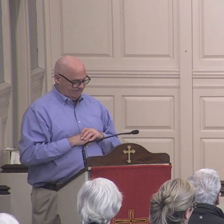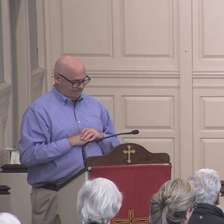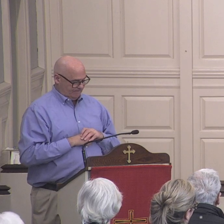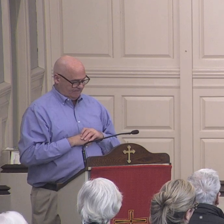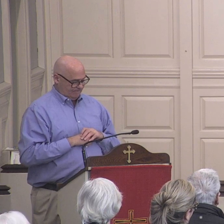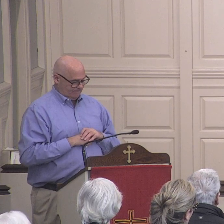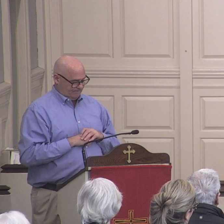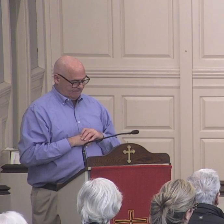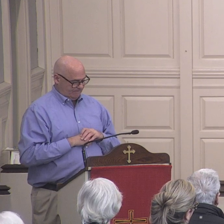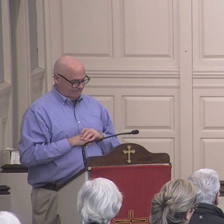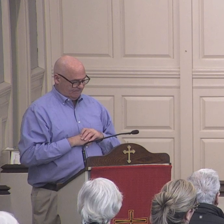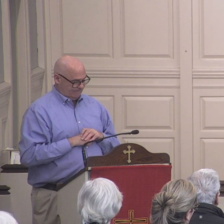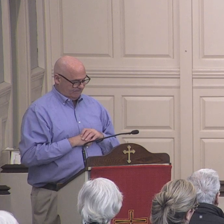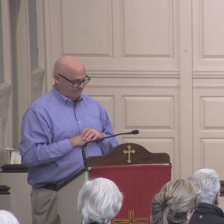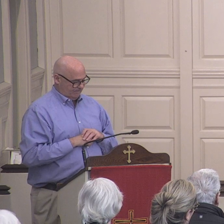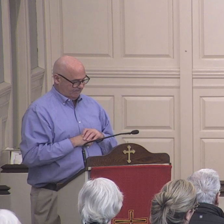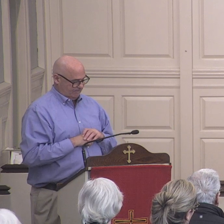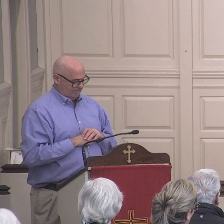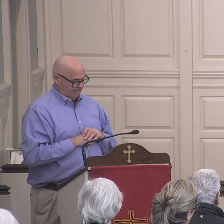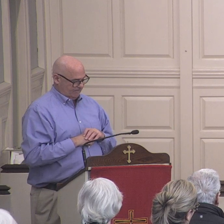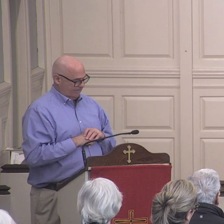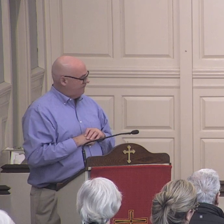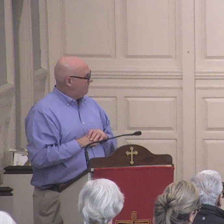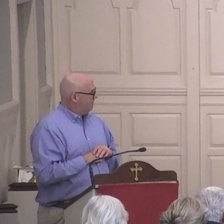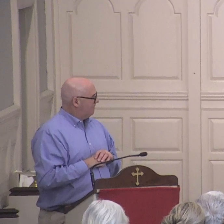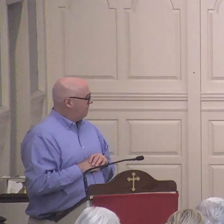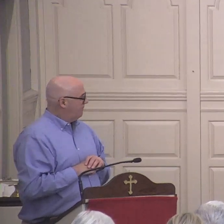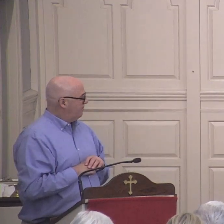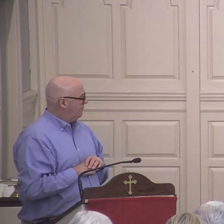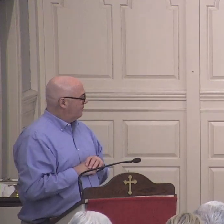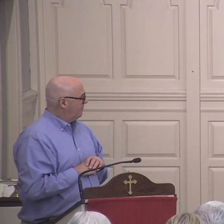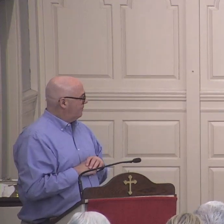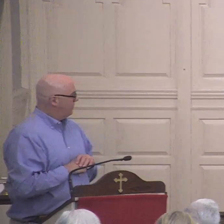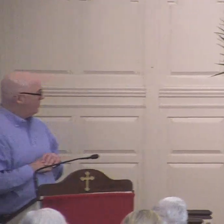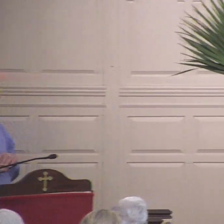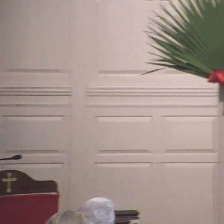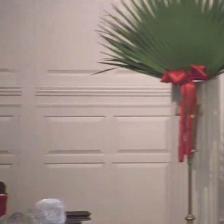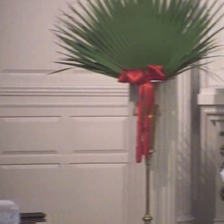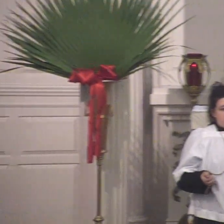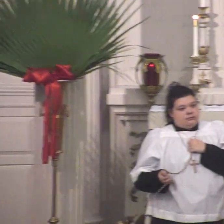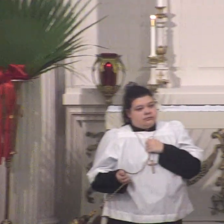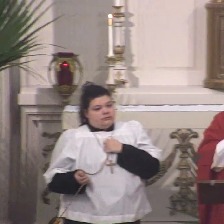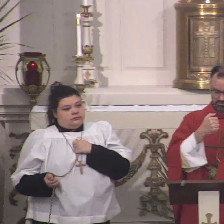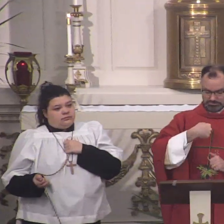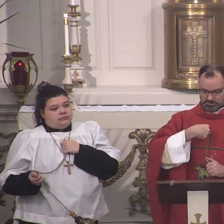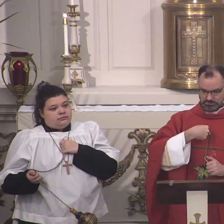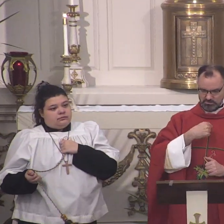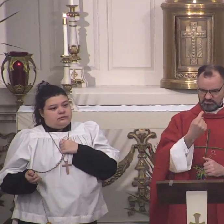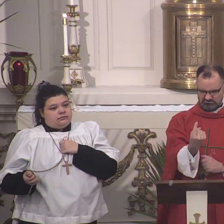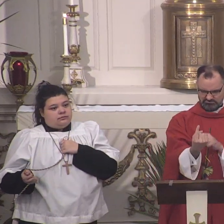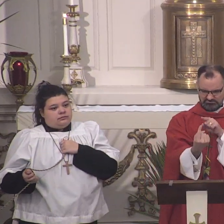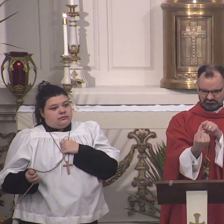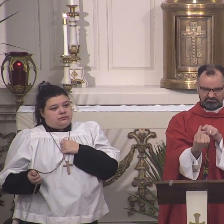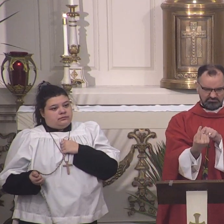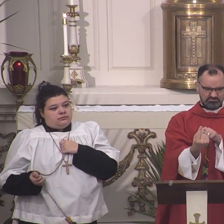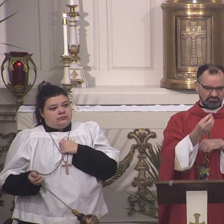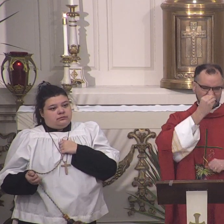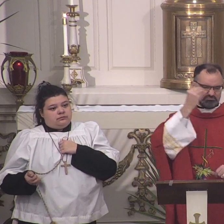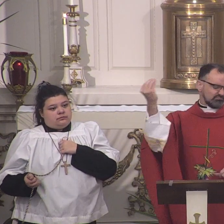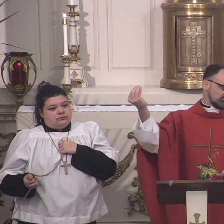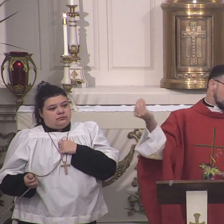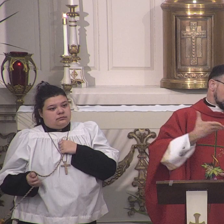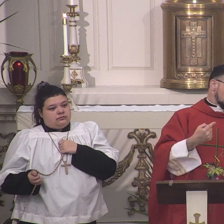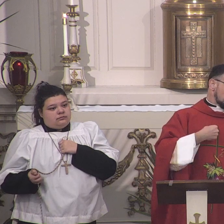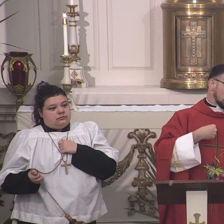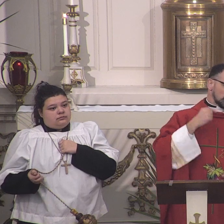"Amen, I say to you, one of you will betray me, one who was eating with me."